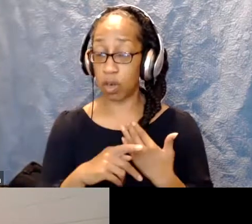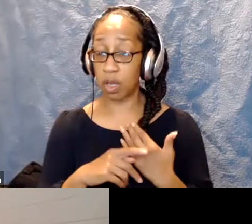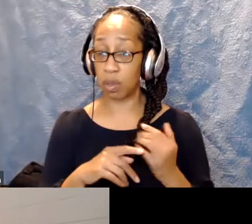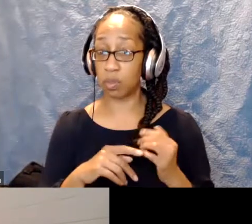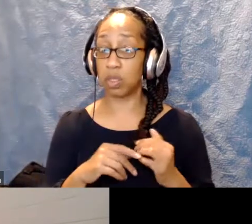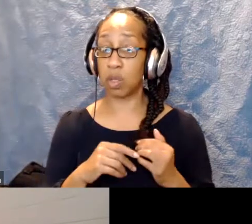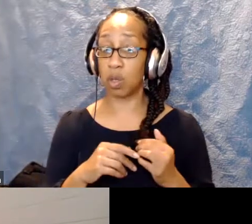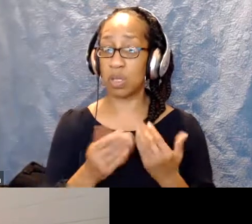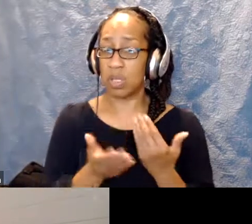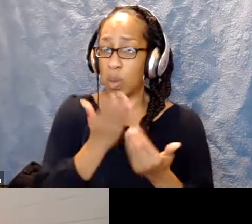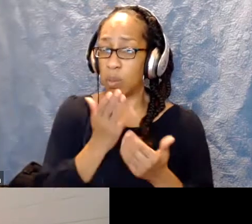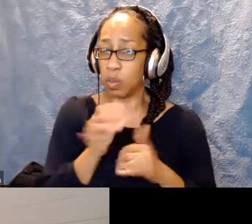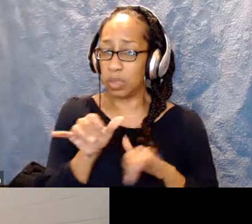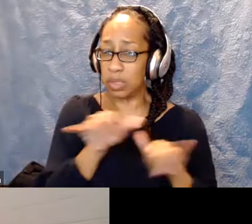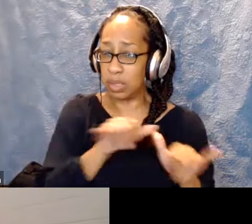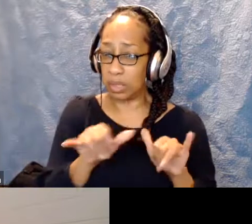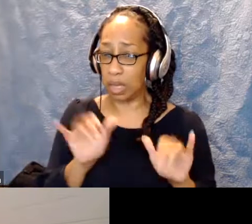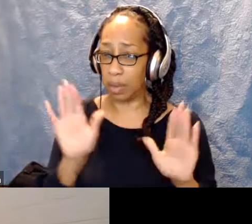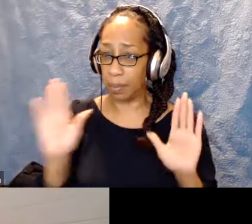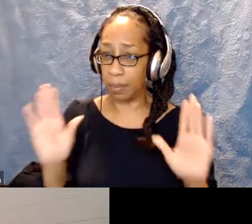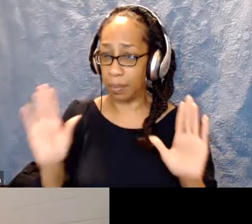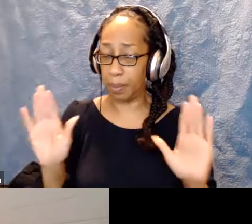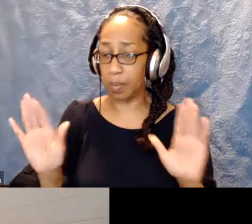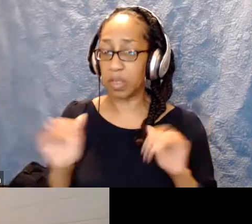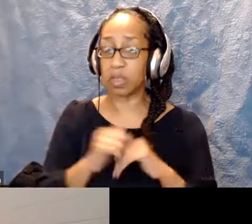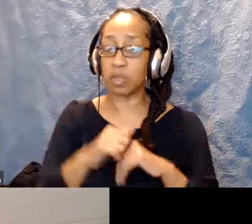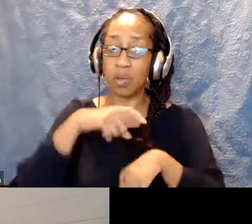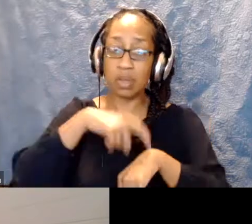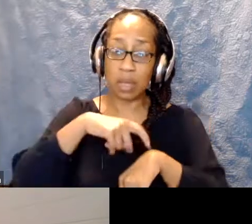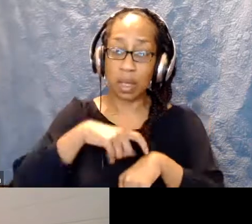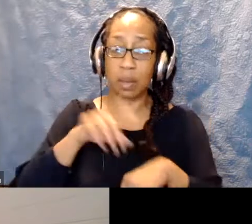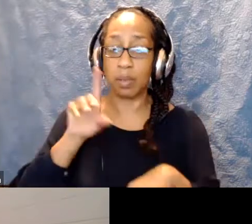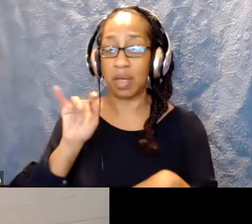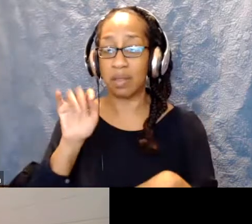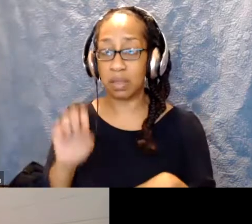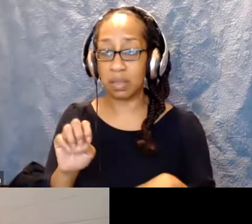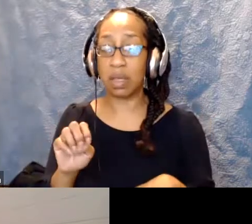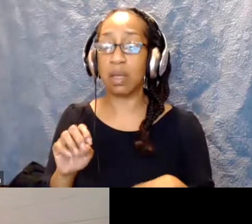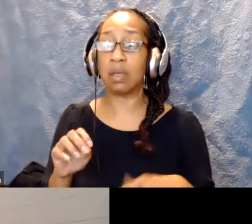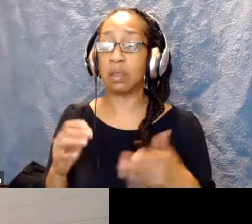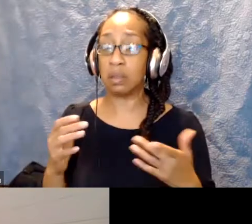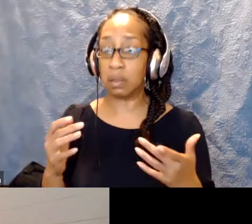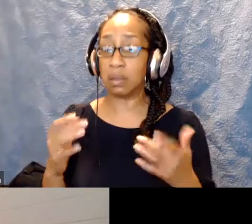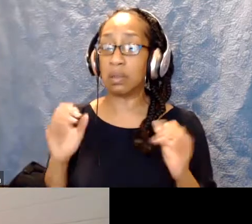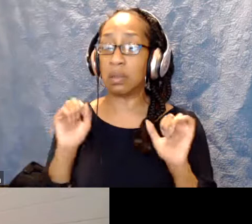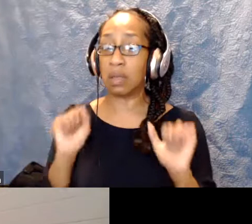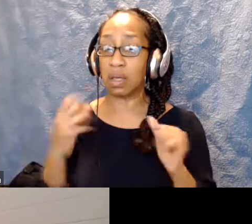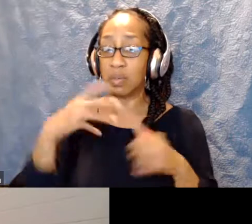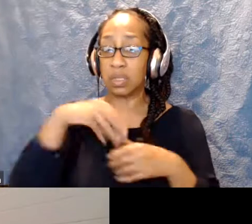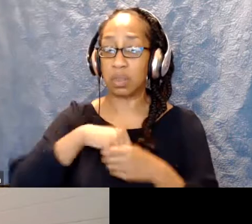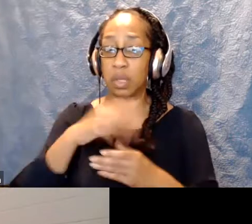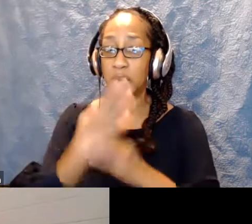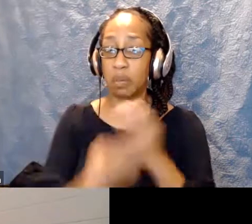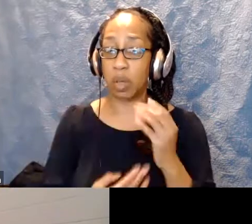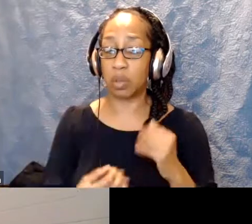ideally the time frame and the dates would go hand in hand, and they can participate in both. And just really briefly,